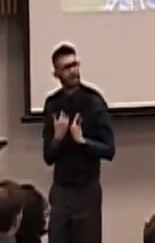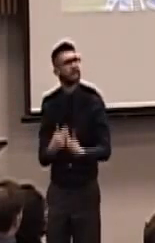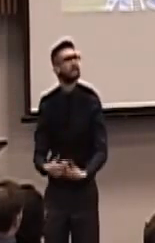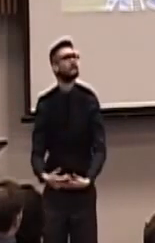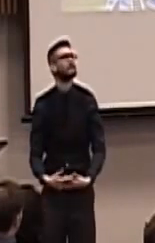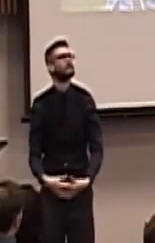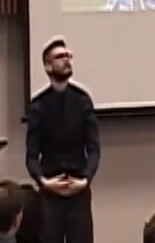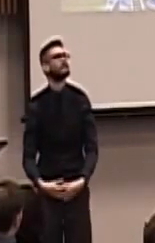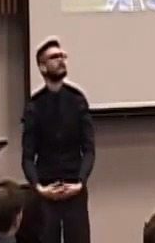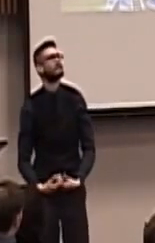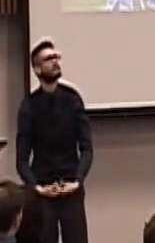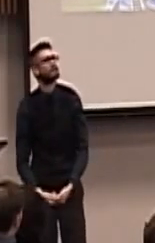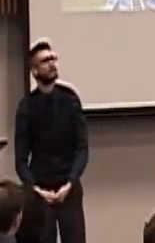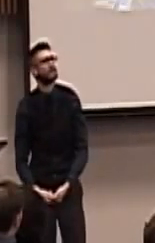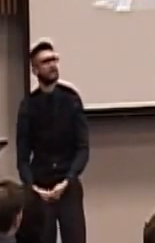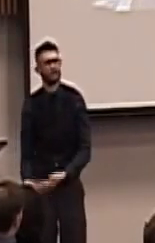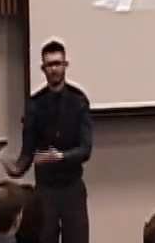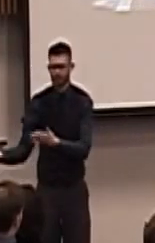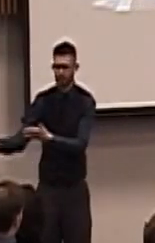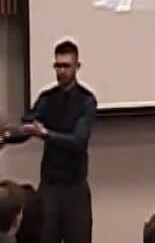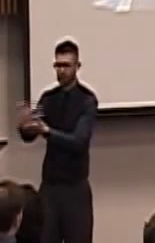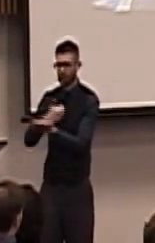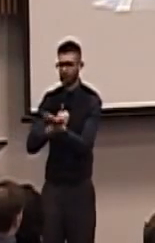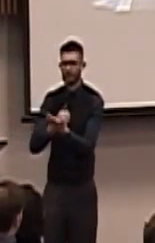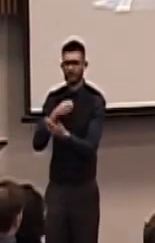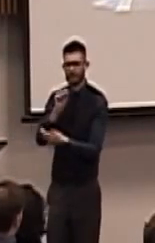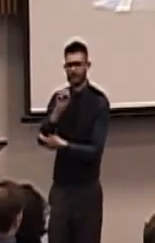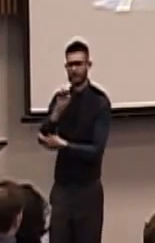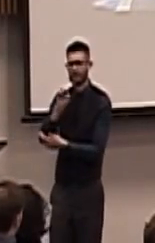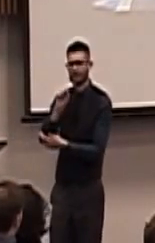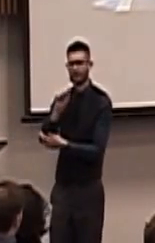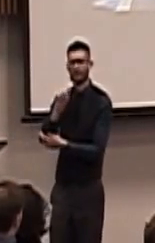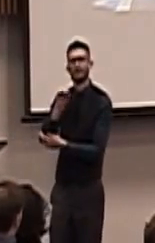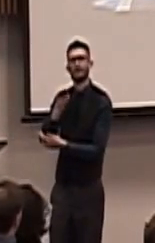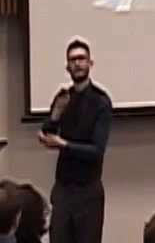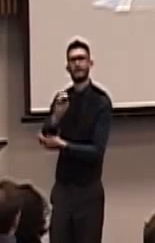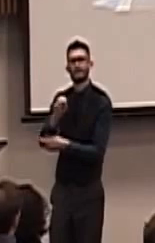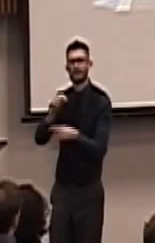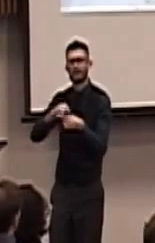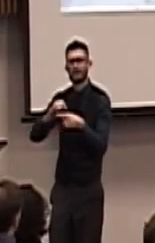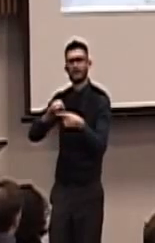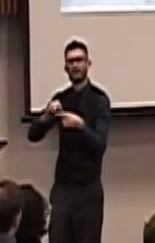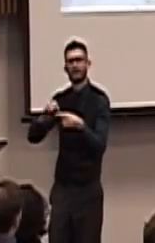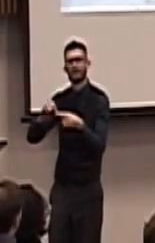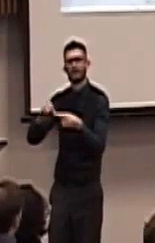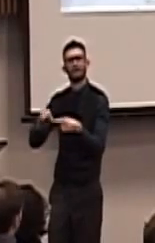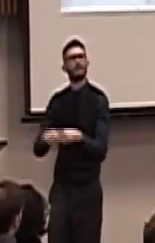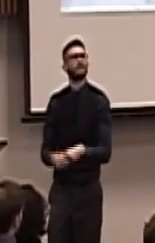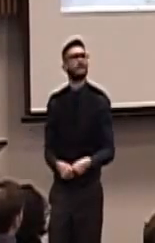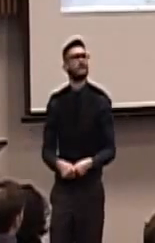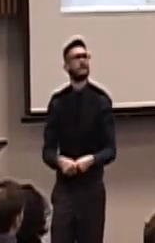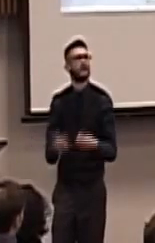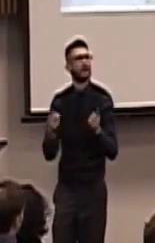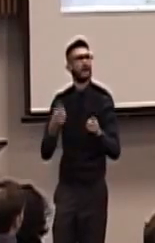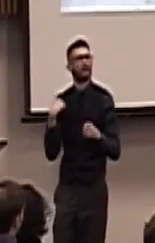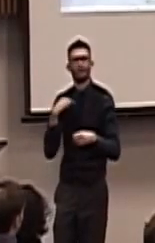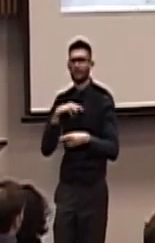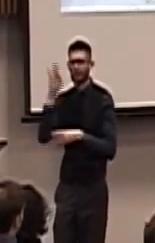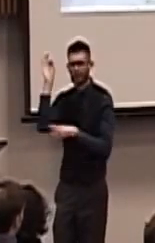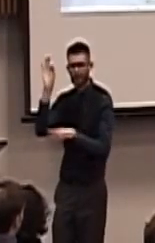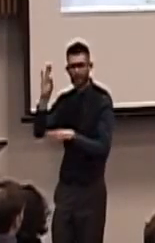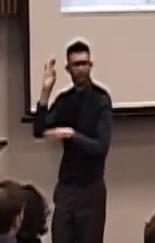They've been harvesting the sesame seed. And while we preached to them, they were